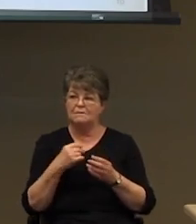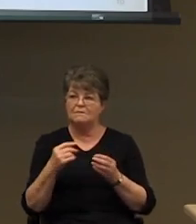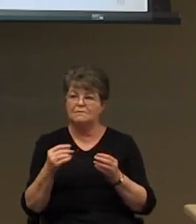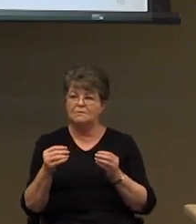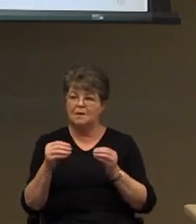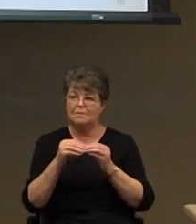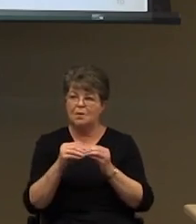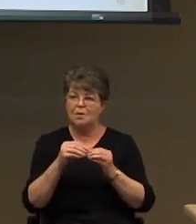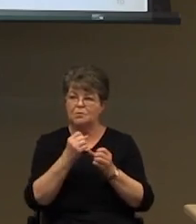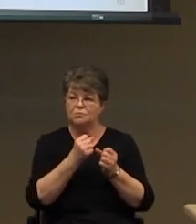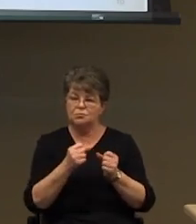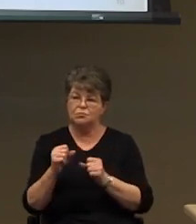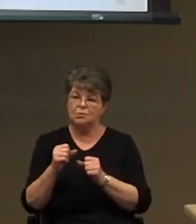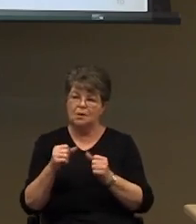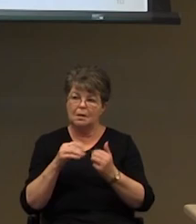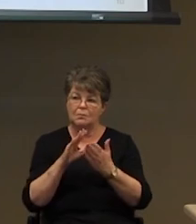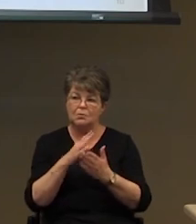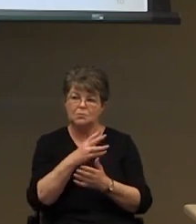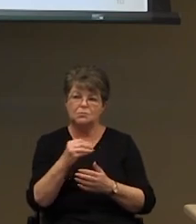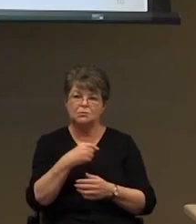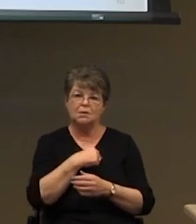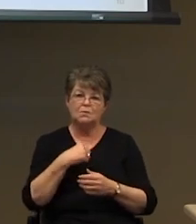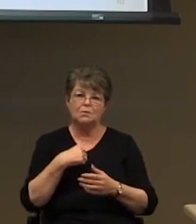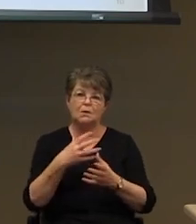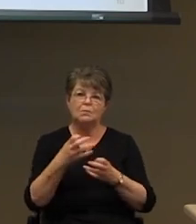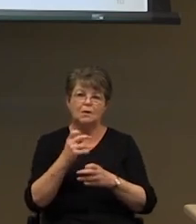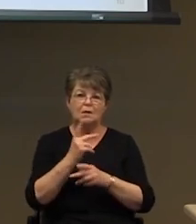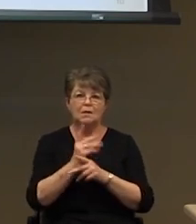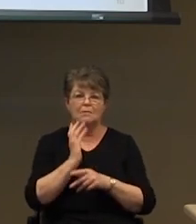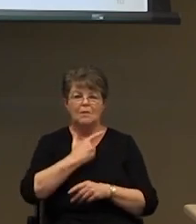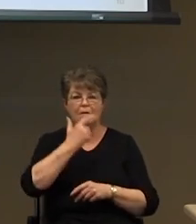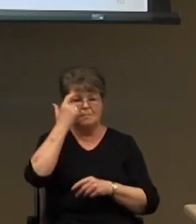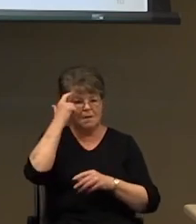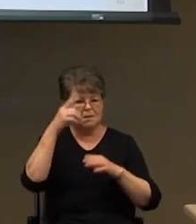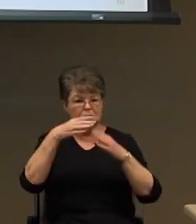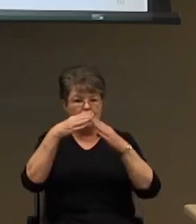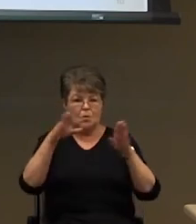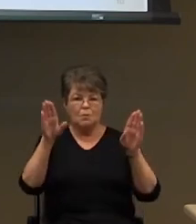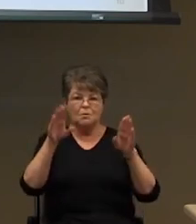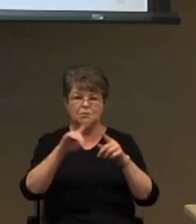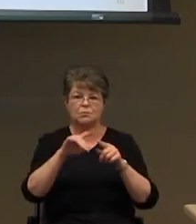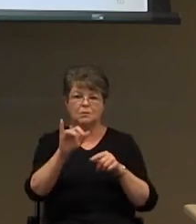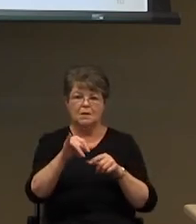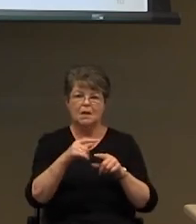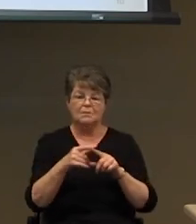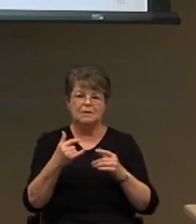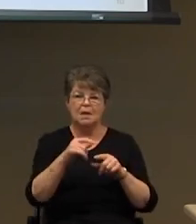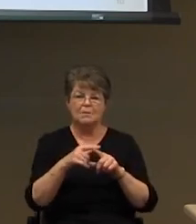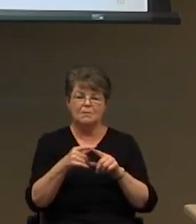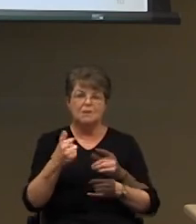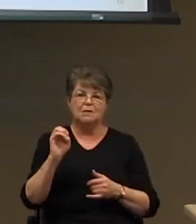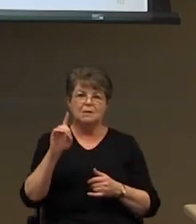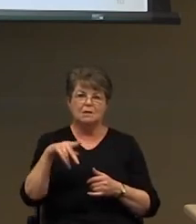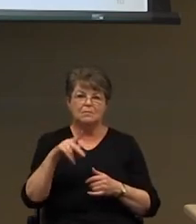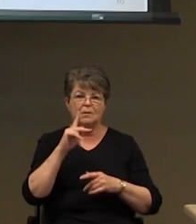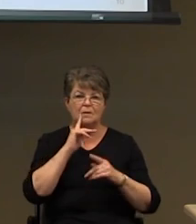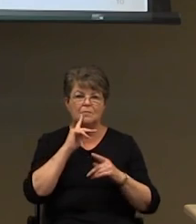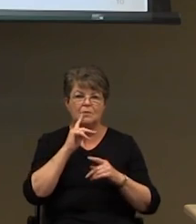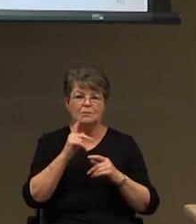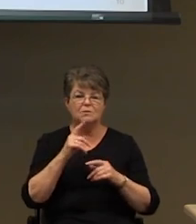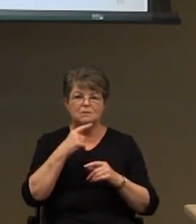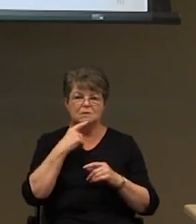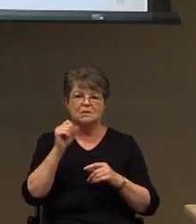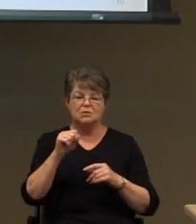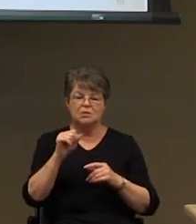strategic approach, and we want to keep our minds open to that. But yes, the existing EDP board will have to determine that this